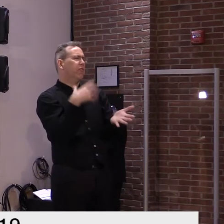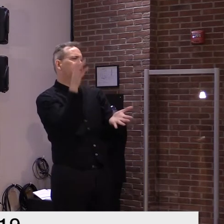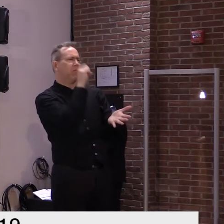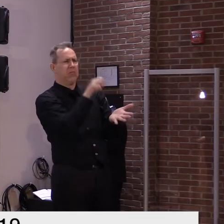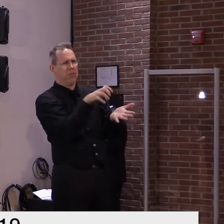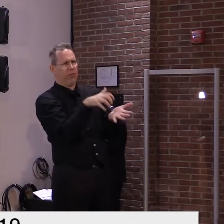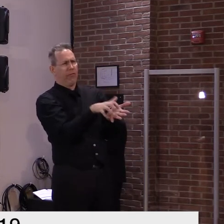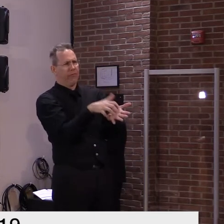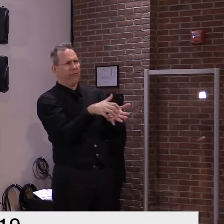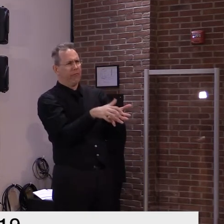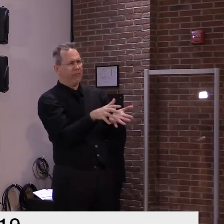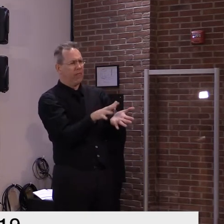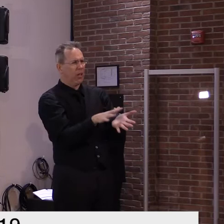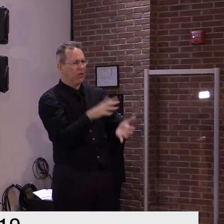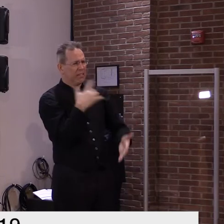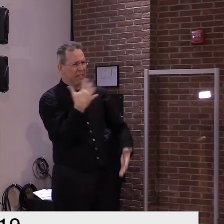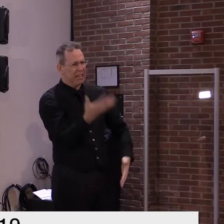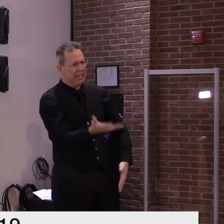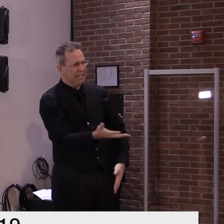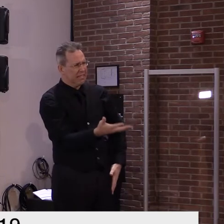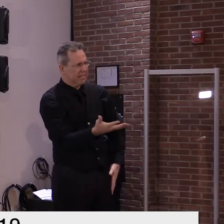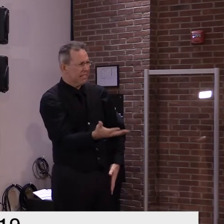within single digits of numbers. Say